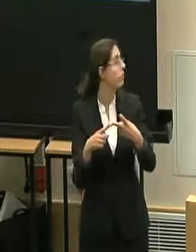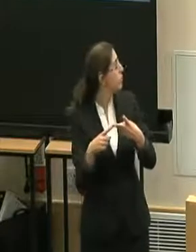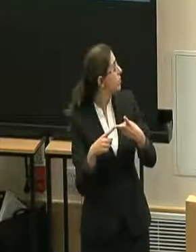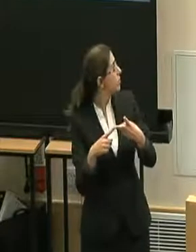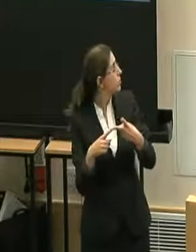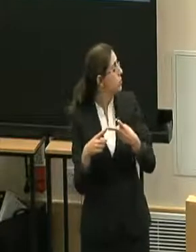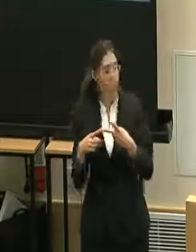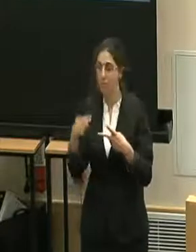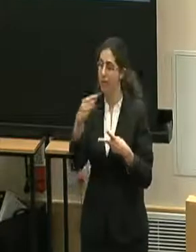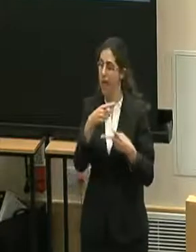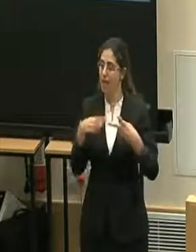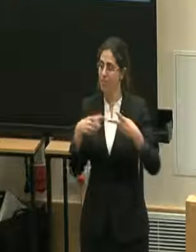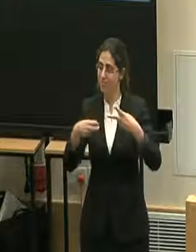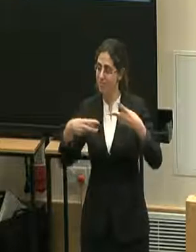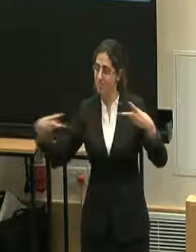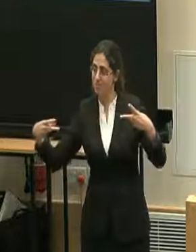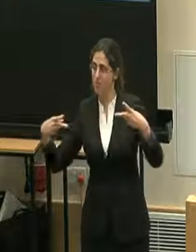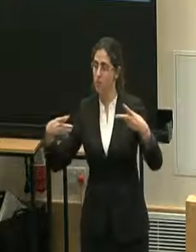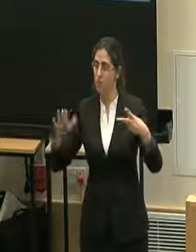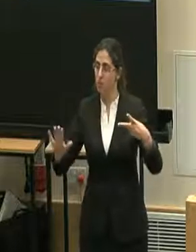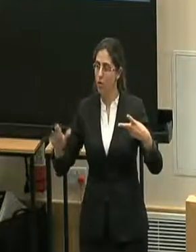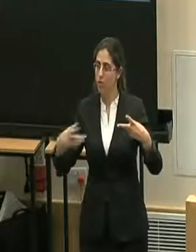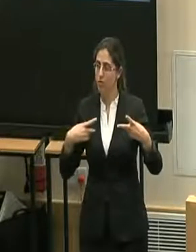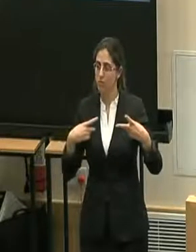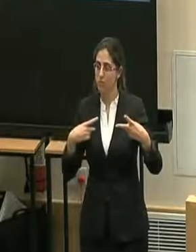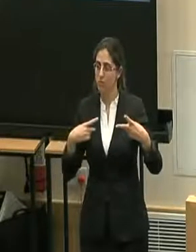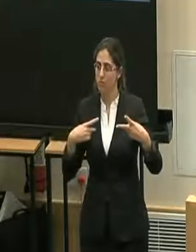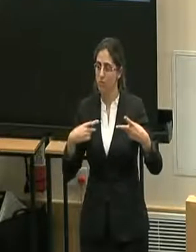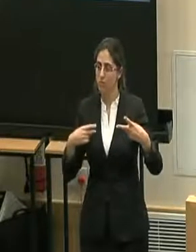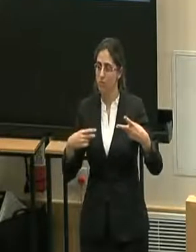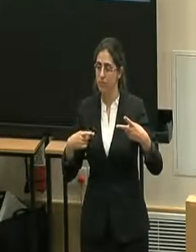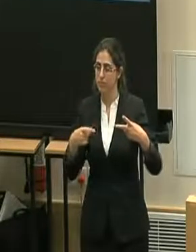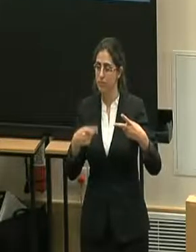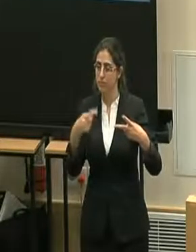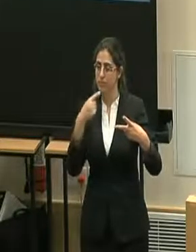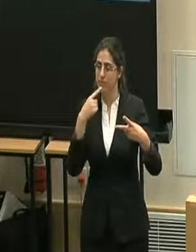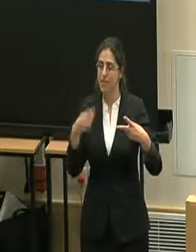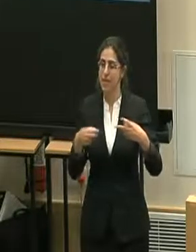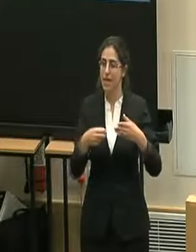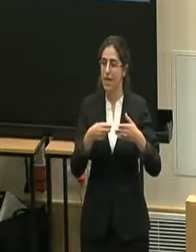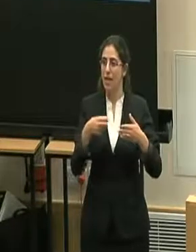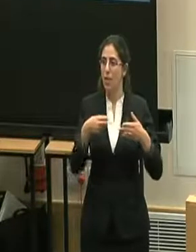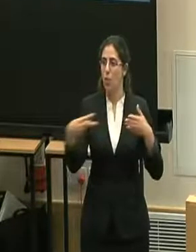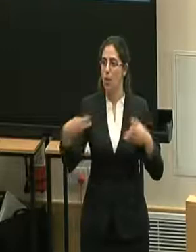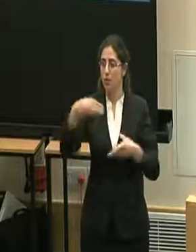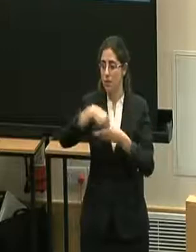prevents the equality in the convention from being equality of outcome.